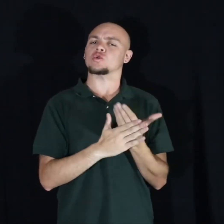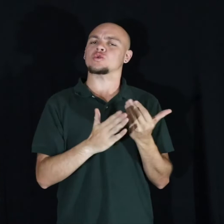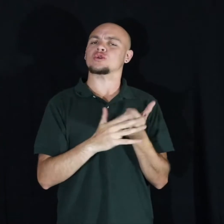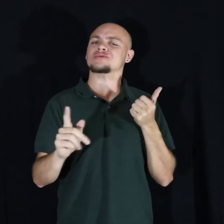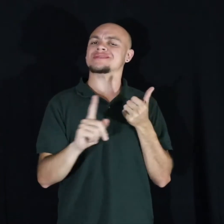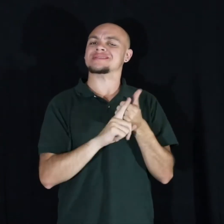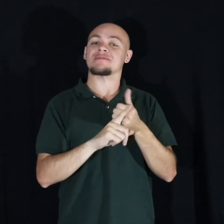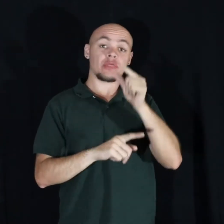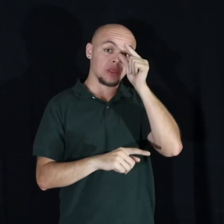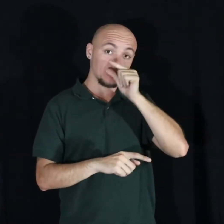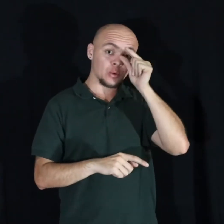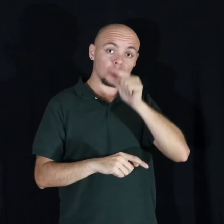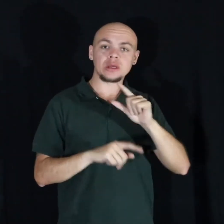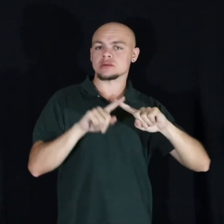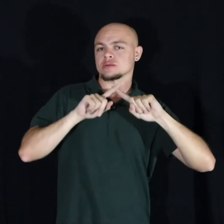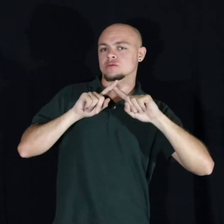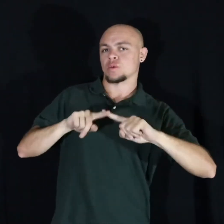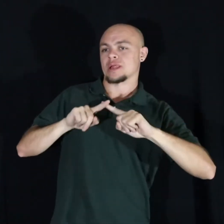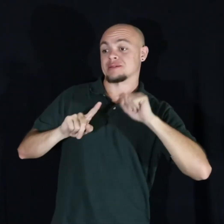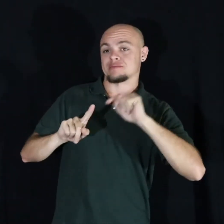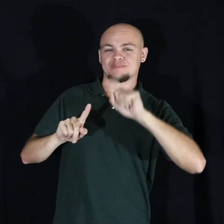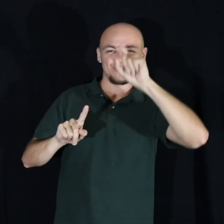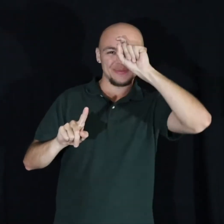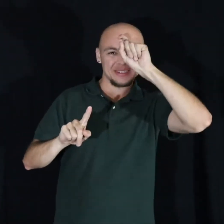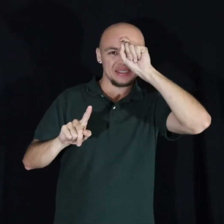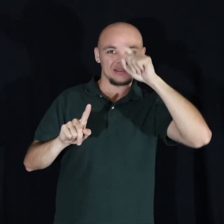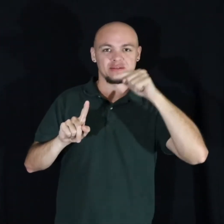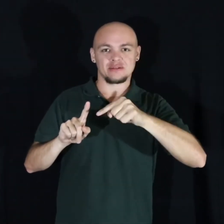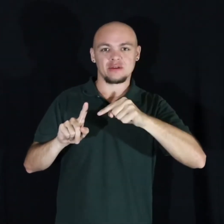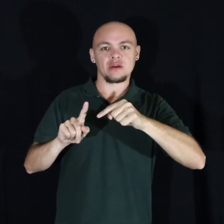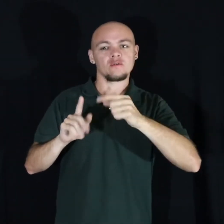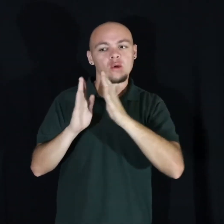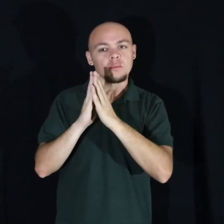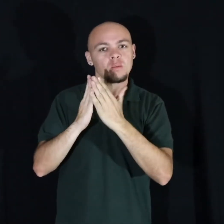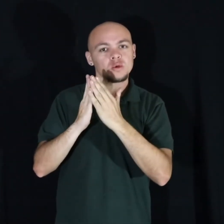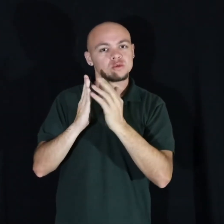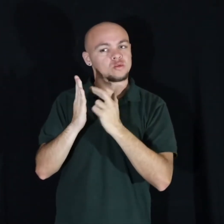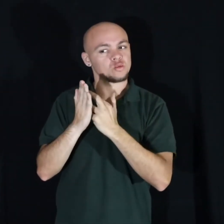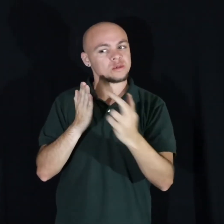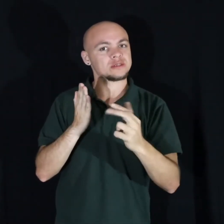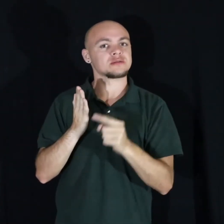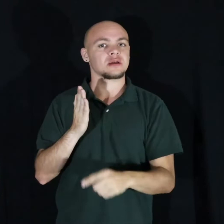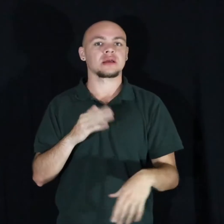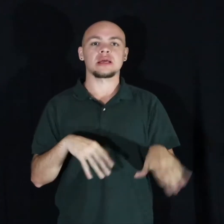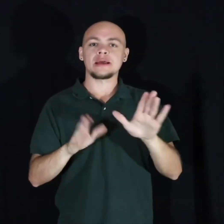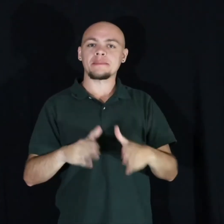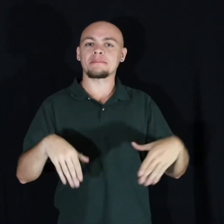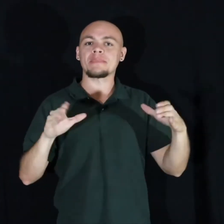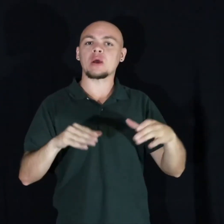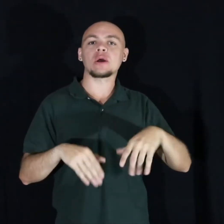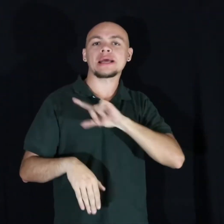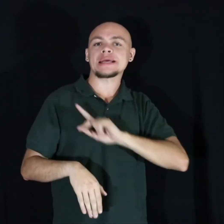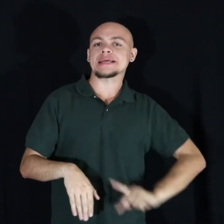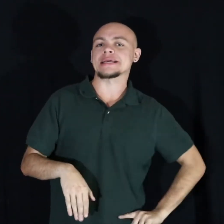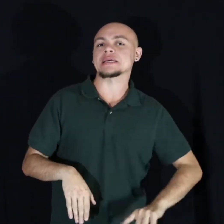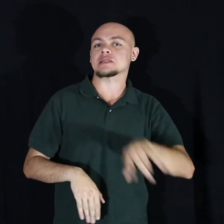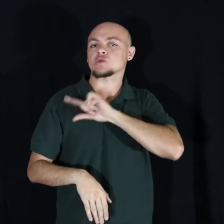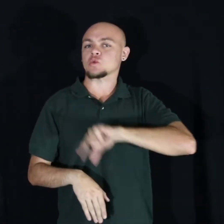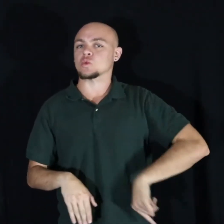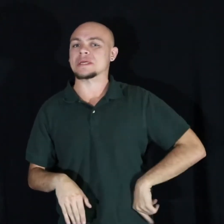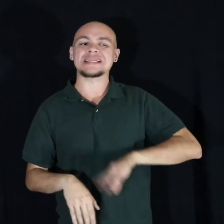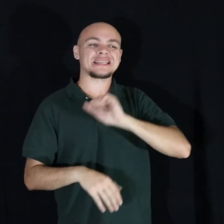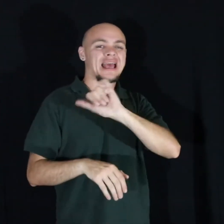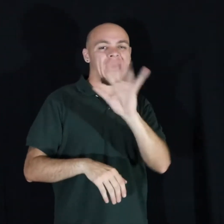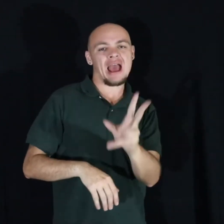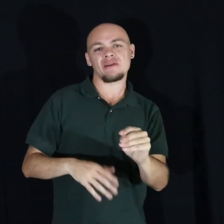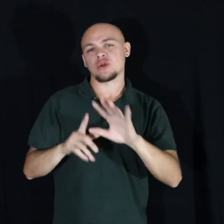The Greeks relied on the Egyptians for book resources. Pharaohs, kings, and queens in all the African